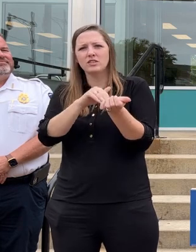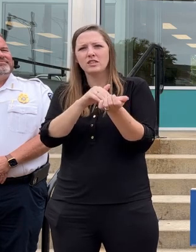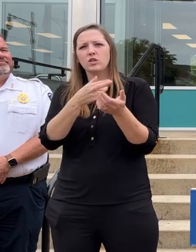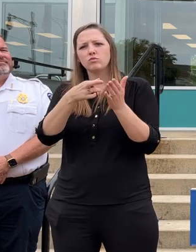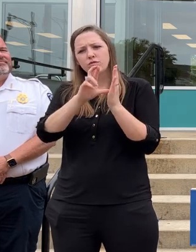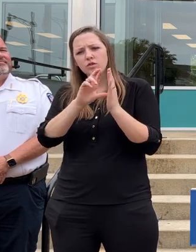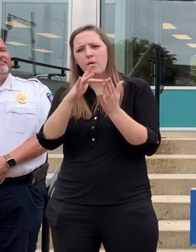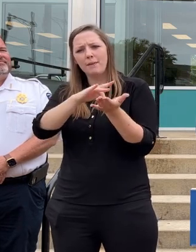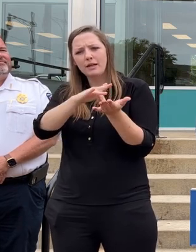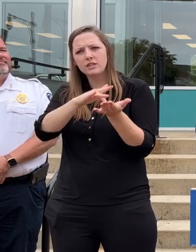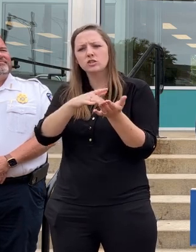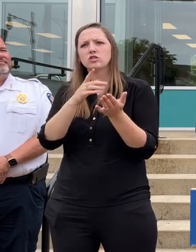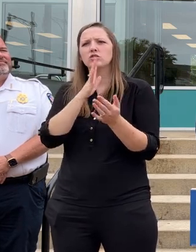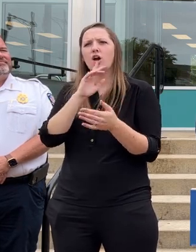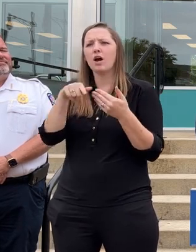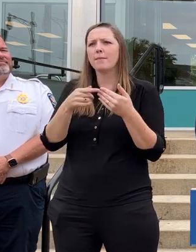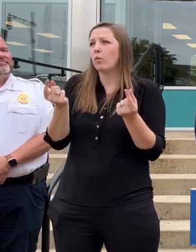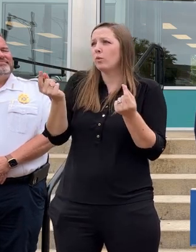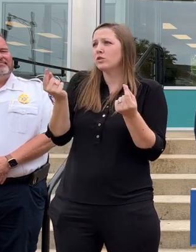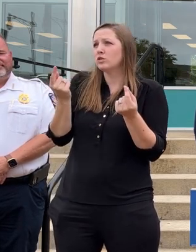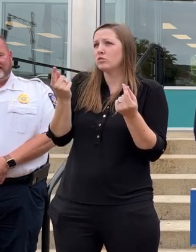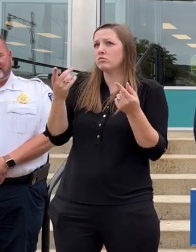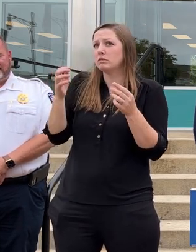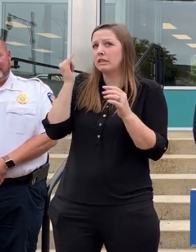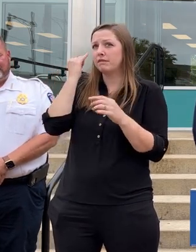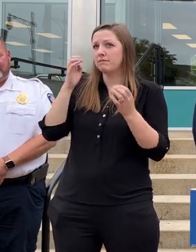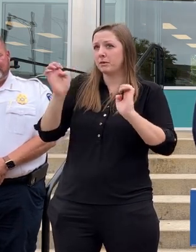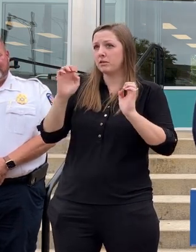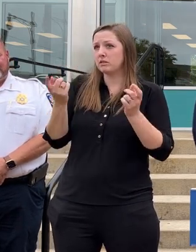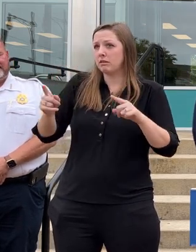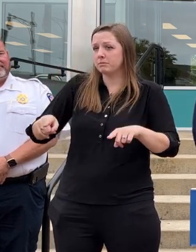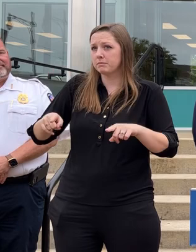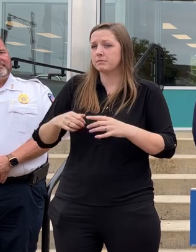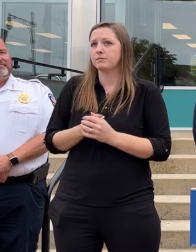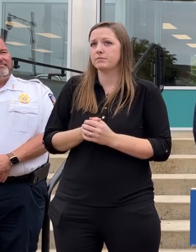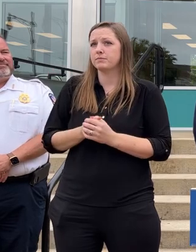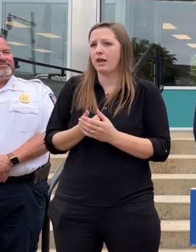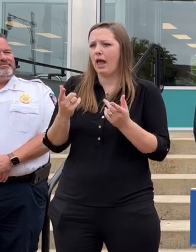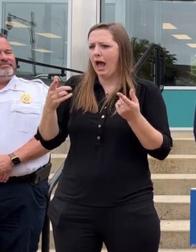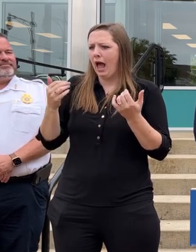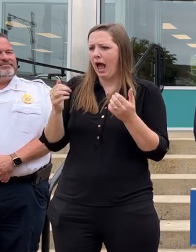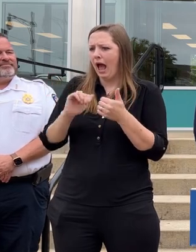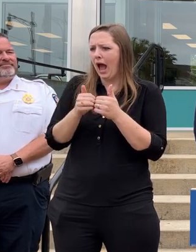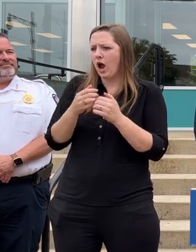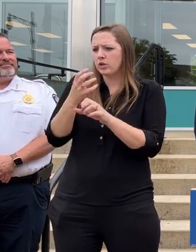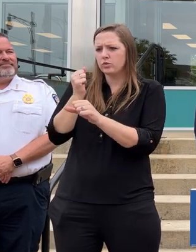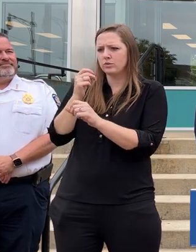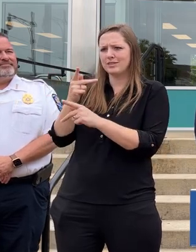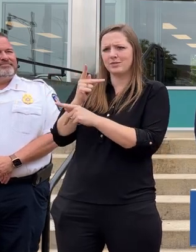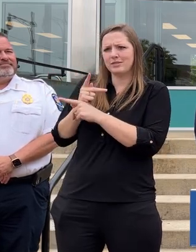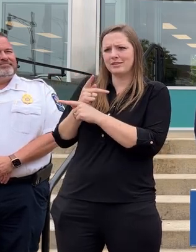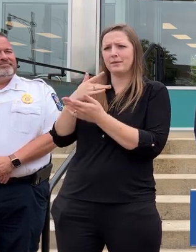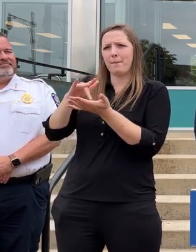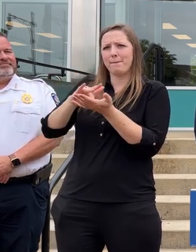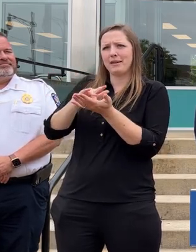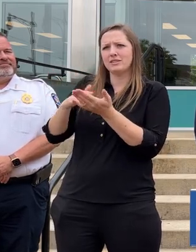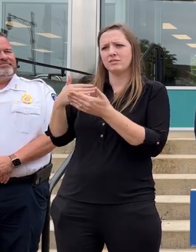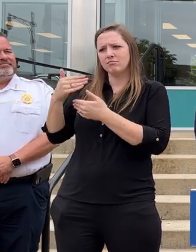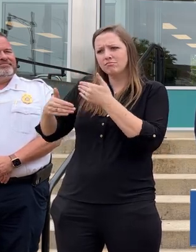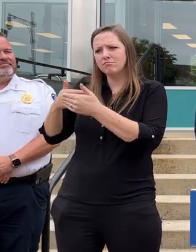and talk about what you do in an emergency for maintaining your medication supply and storing safely at an